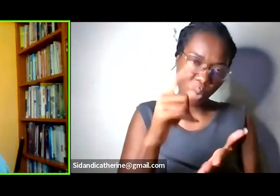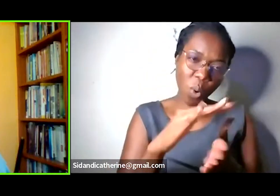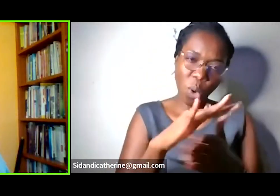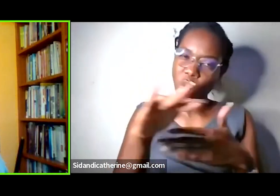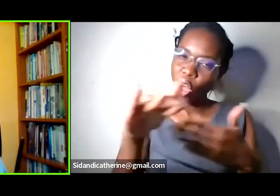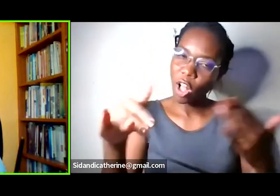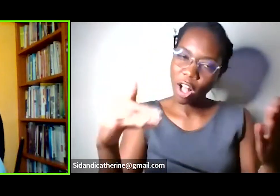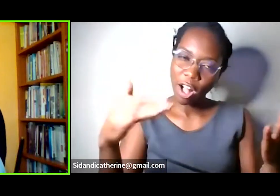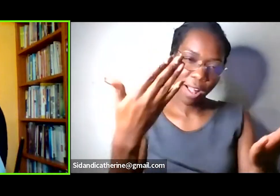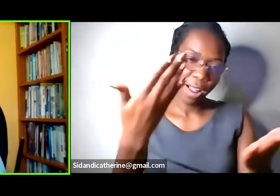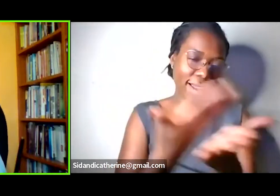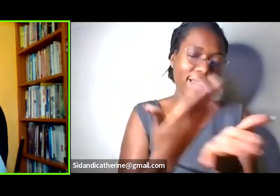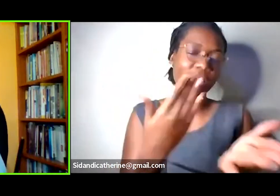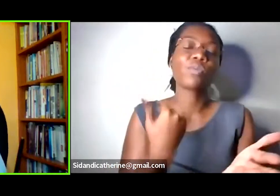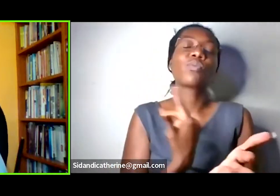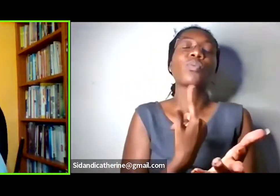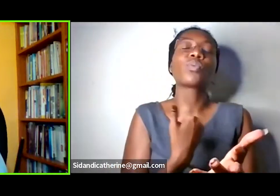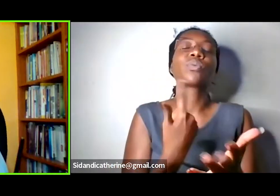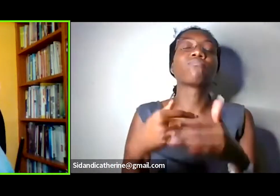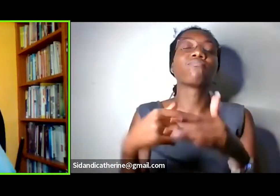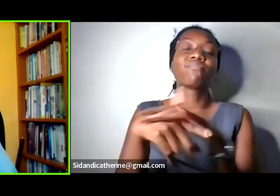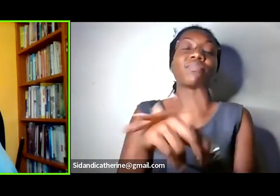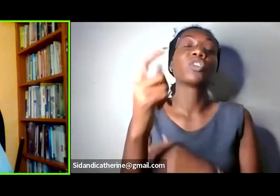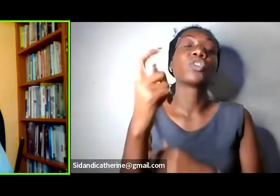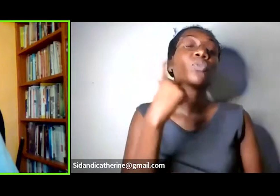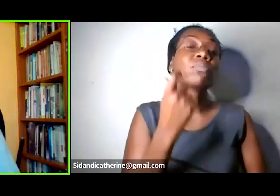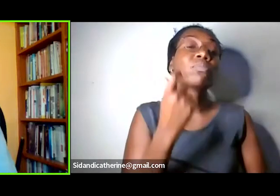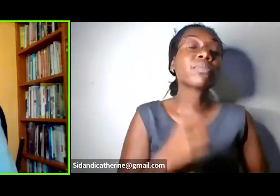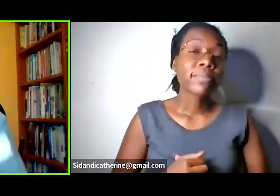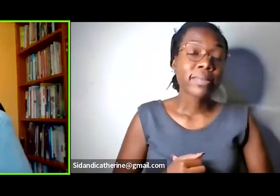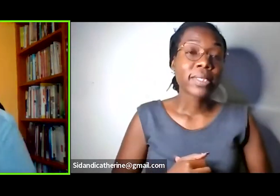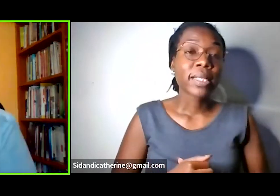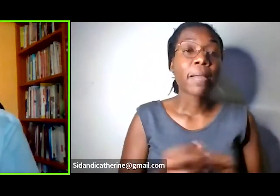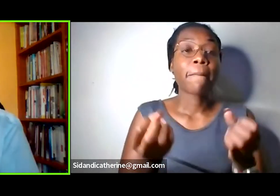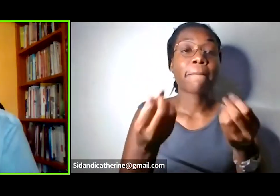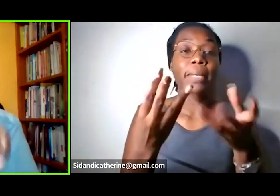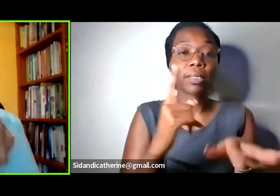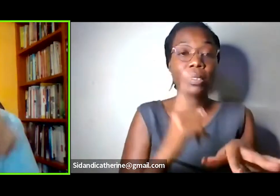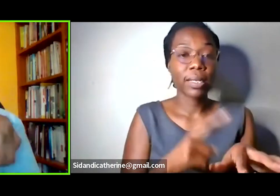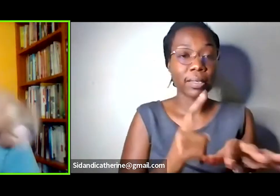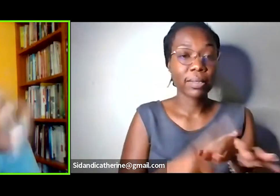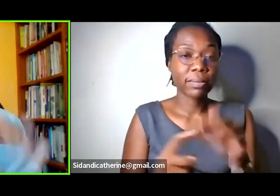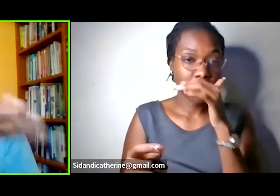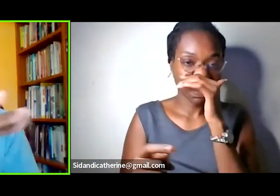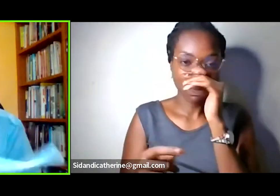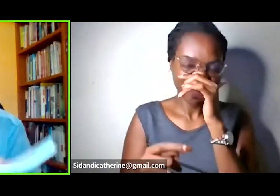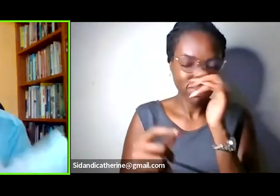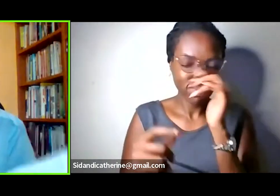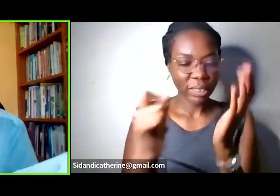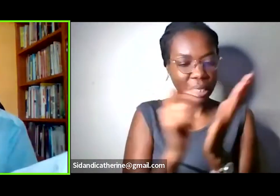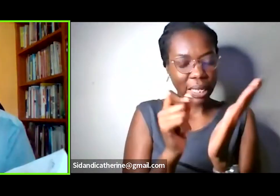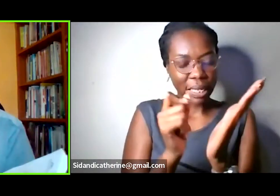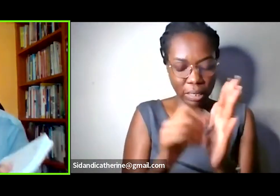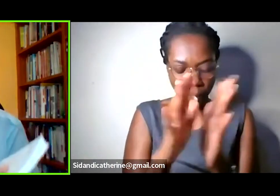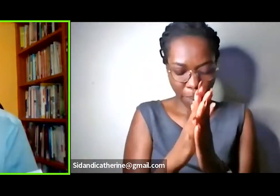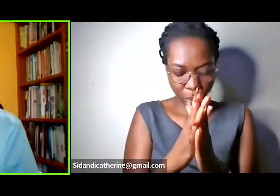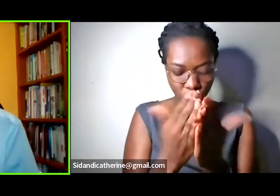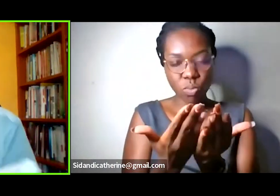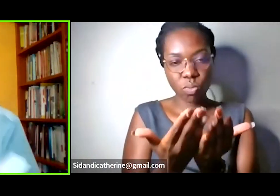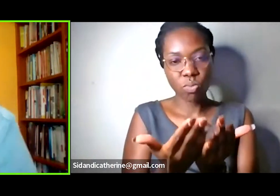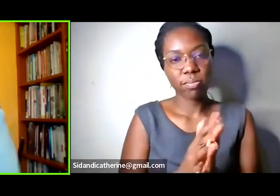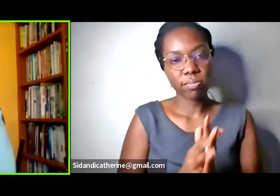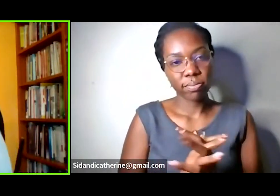it takes 10 to get one. It takes 10 interactions or 10 no's or 10 rejections